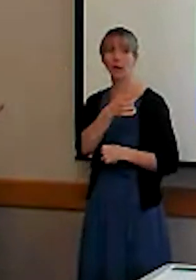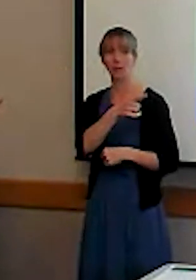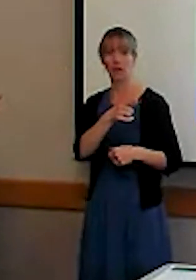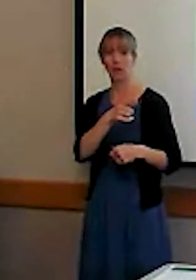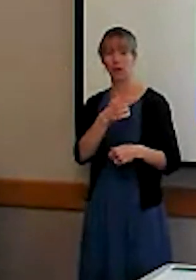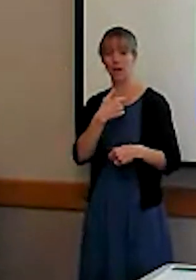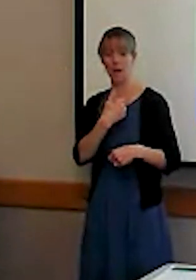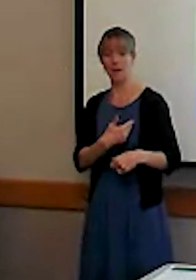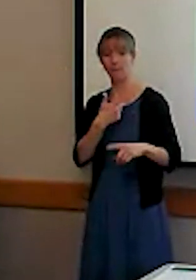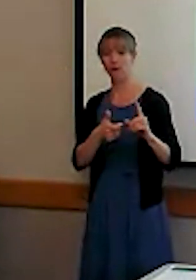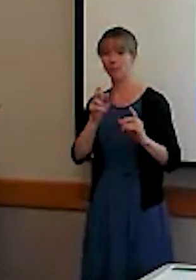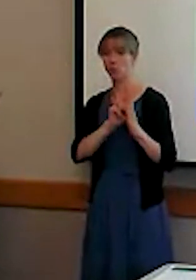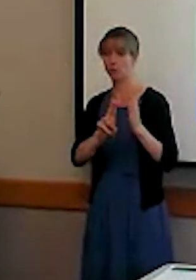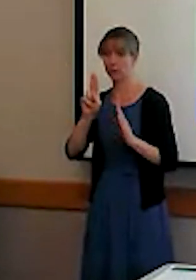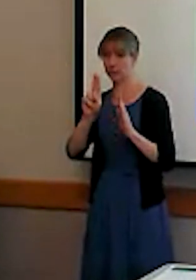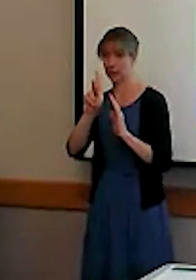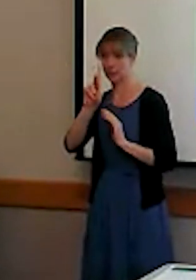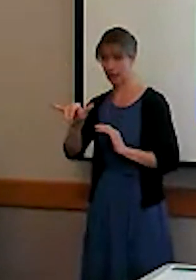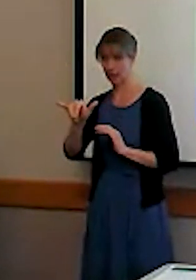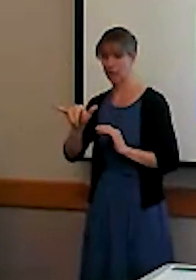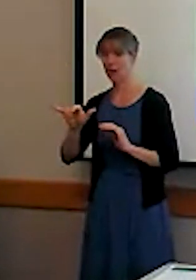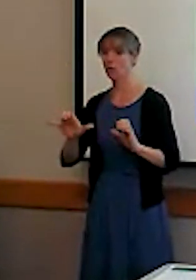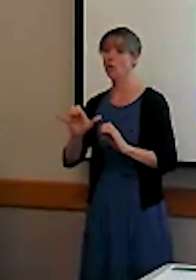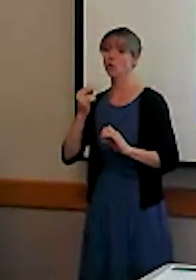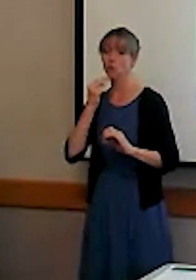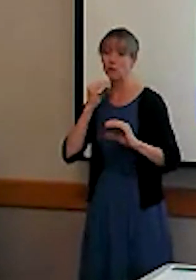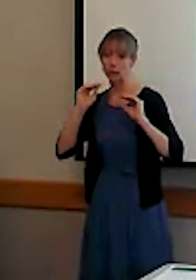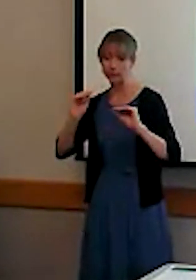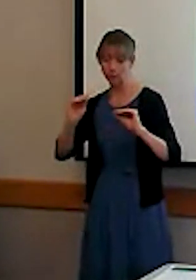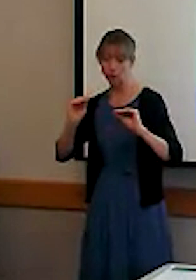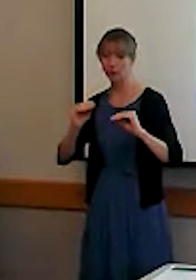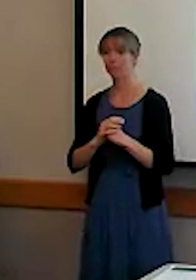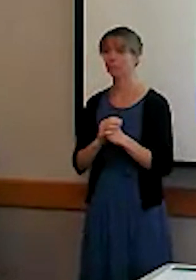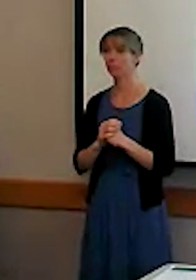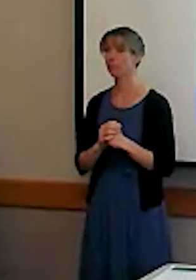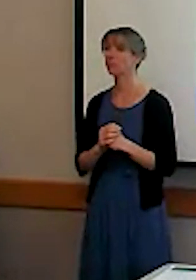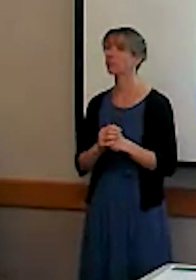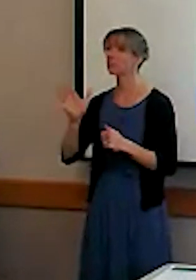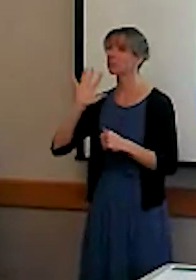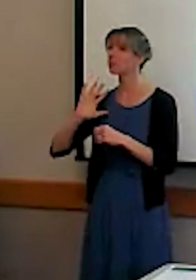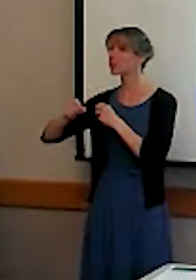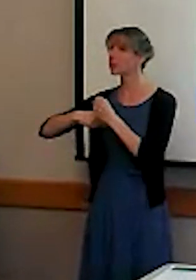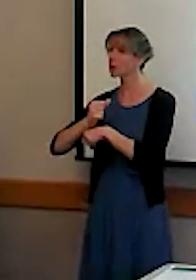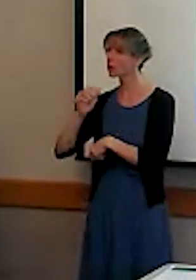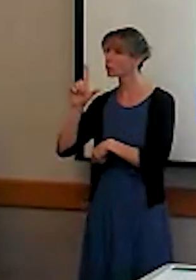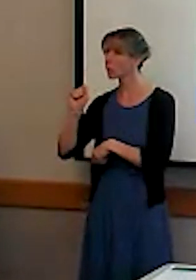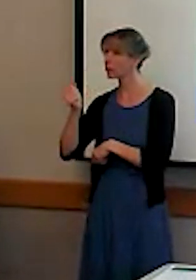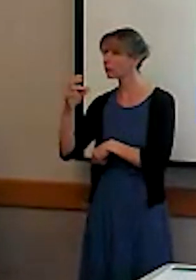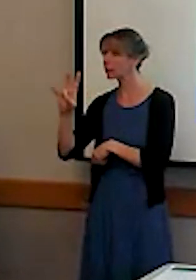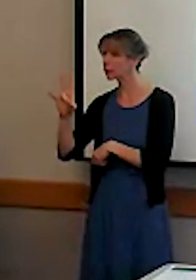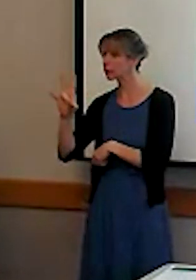I am from the University of Kentucky. I do nutrition education. Back in 2017 is